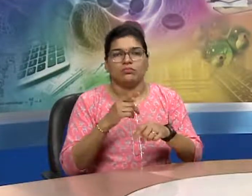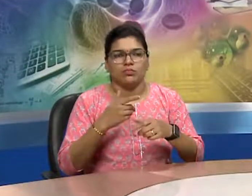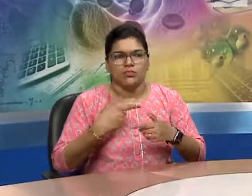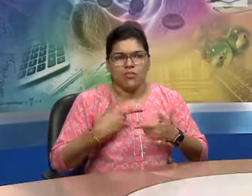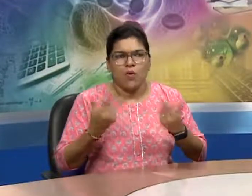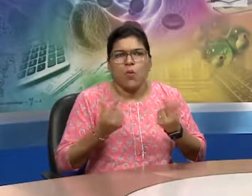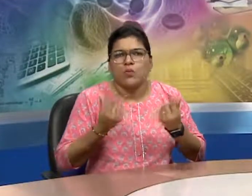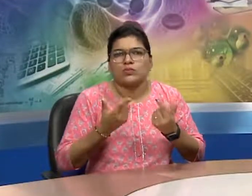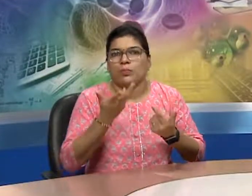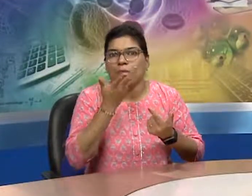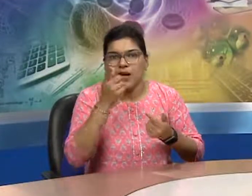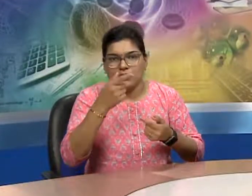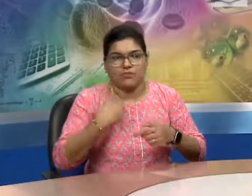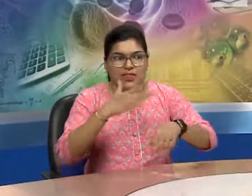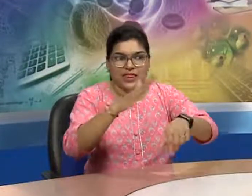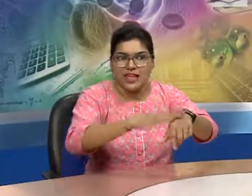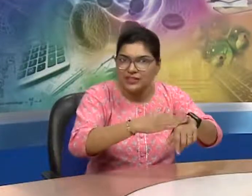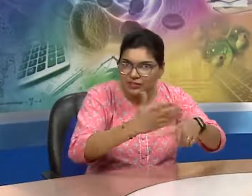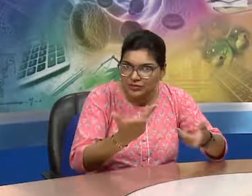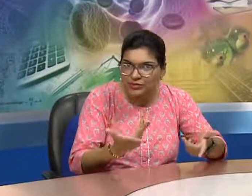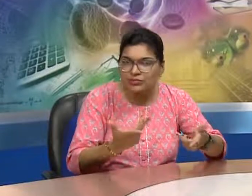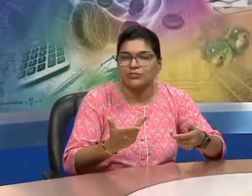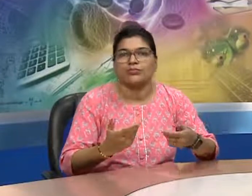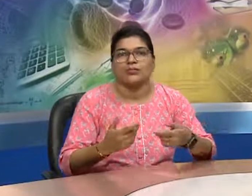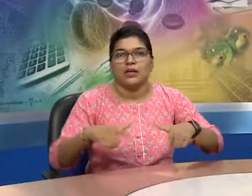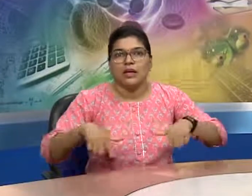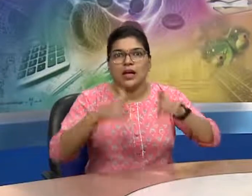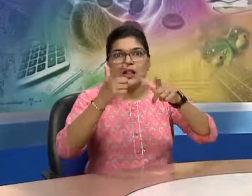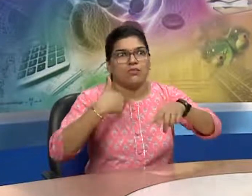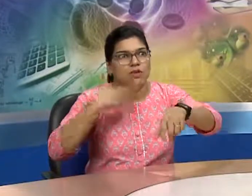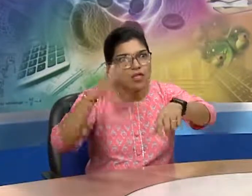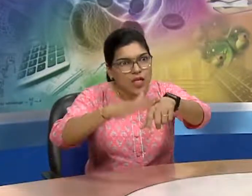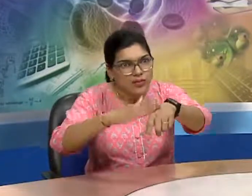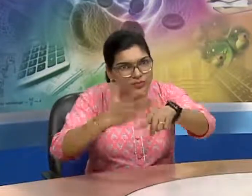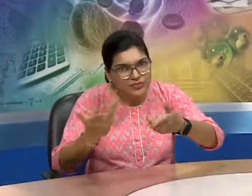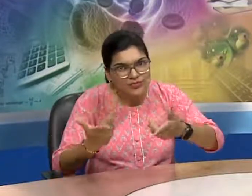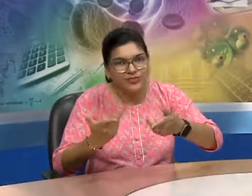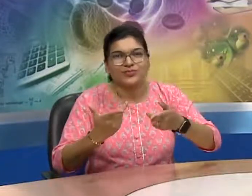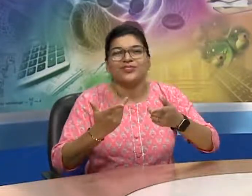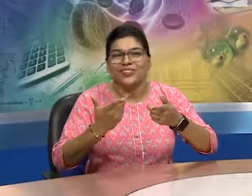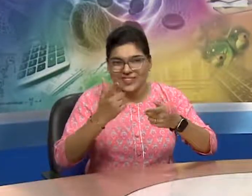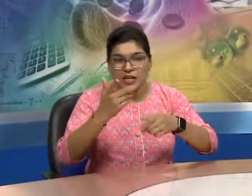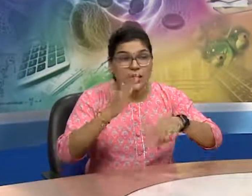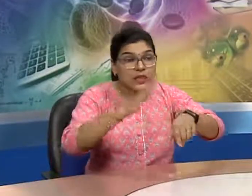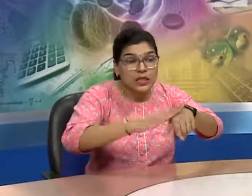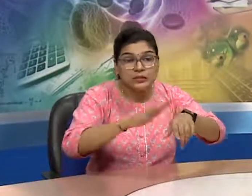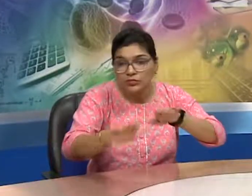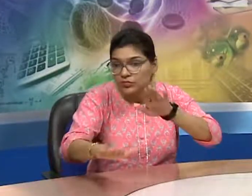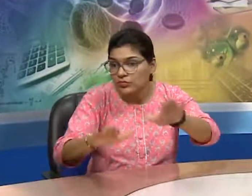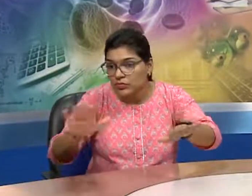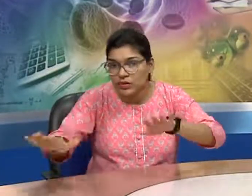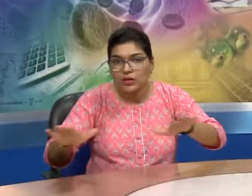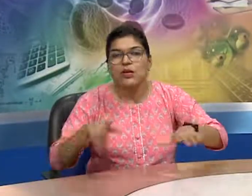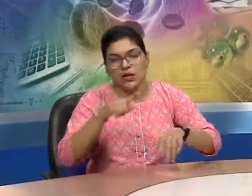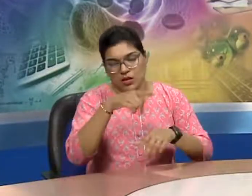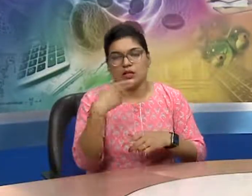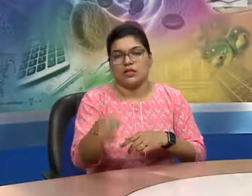something which we can touch. Like water, we can touch water, and we can touch trees. All those things